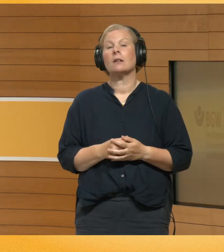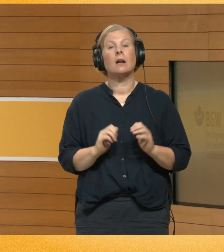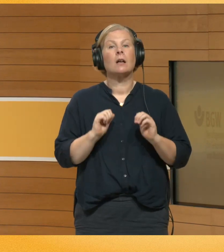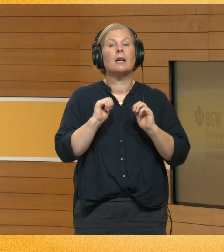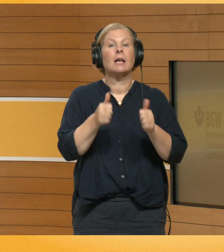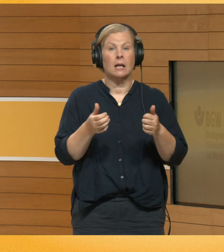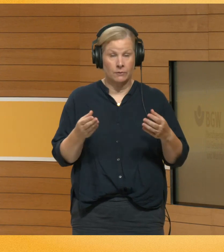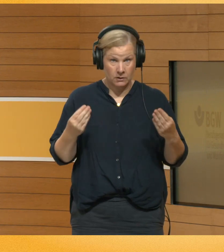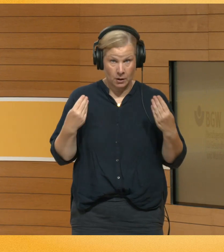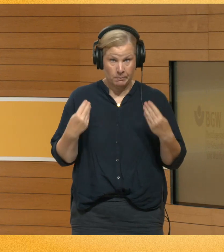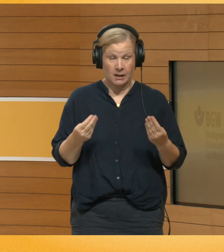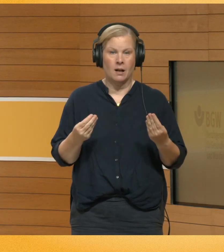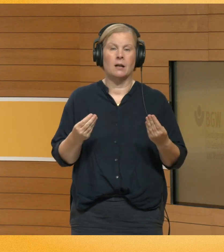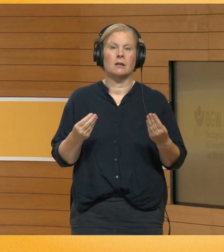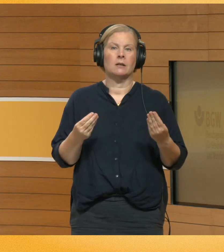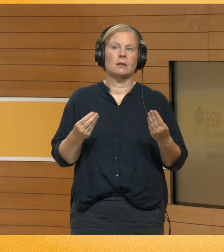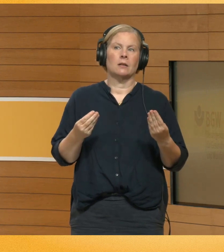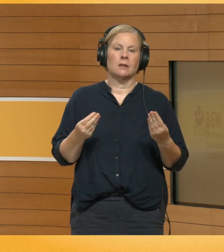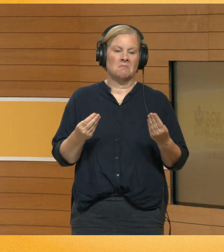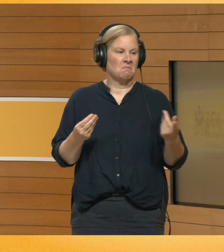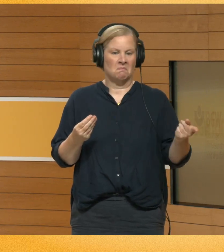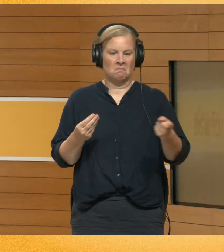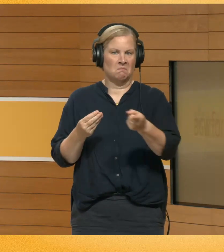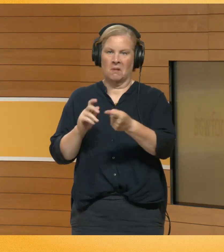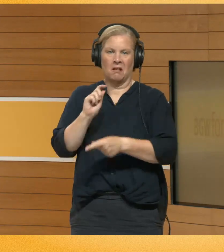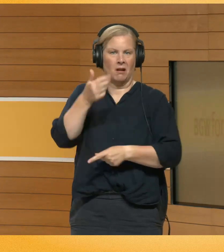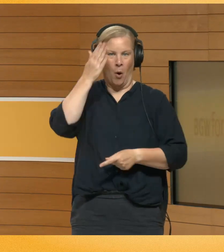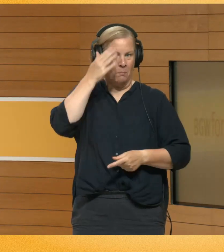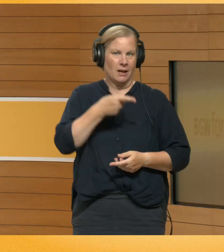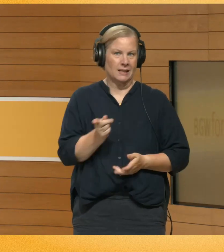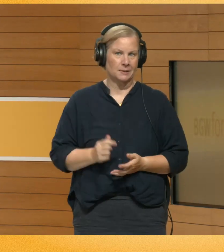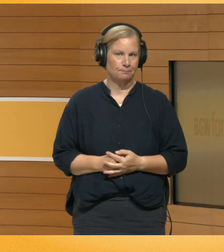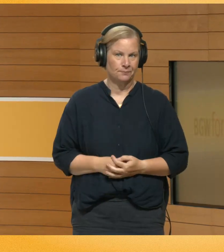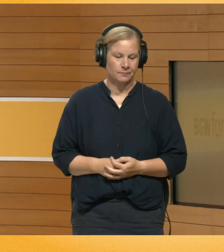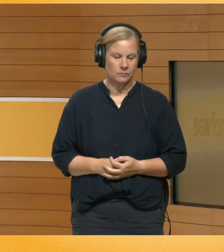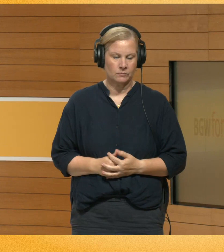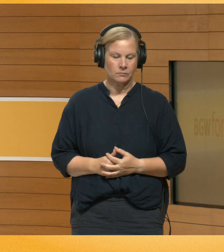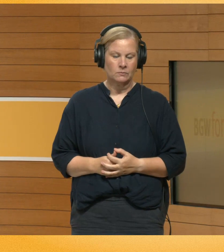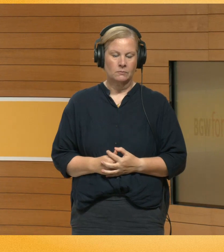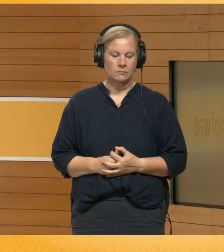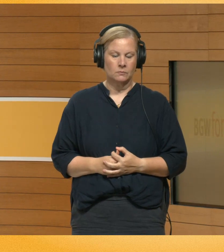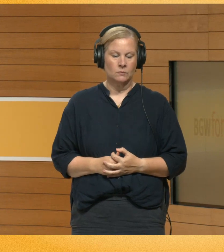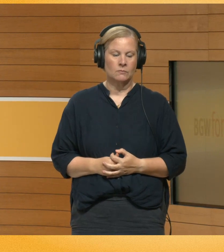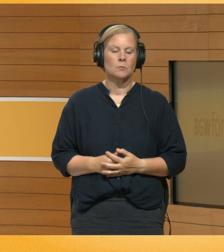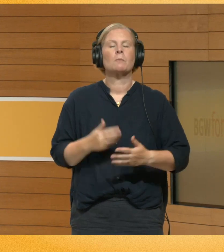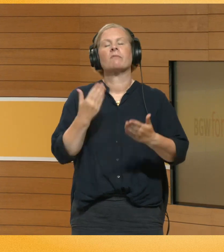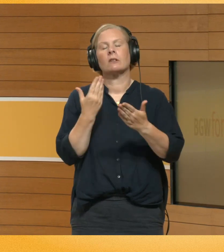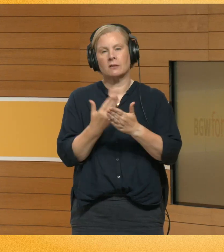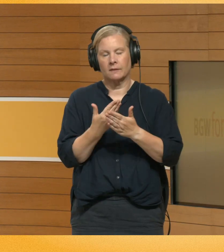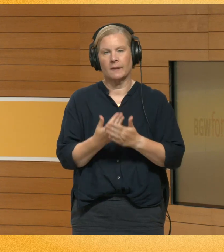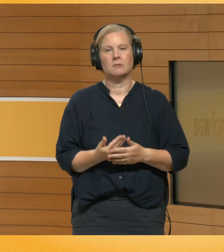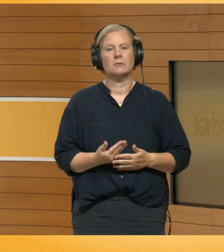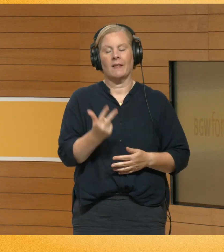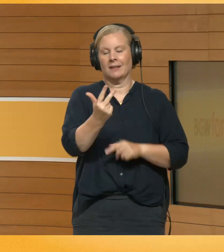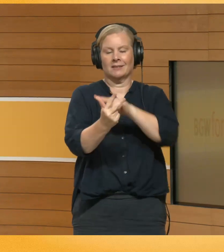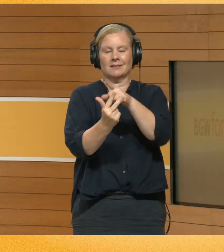that have further skills in kinesthetics. There's not a lot of knowledge about aids that exist.